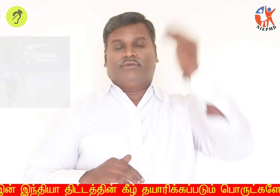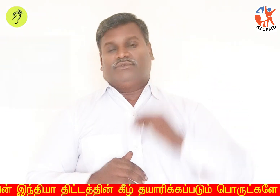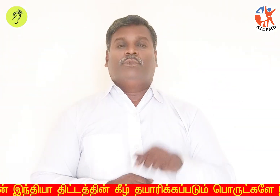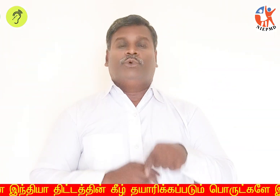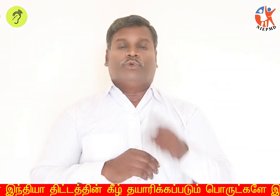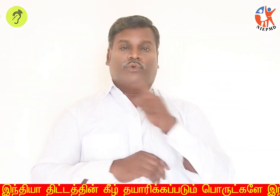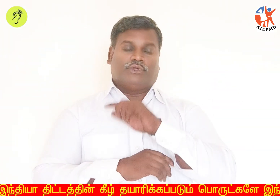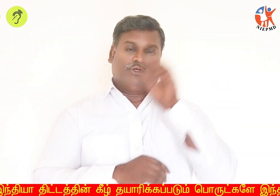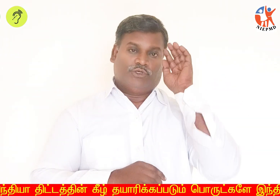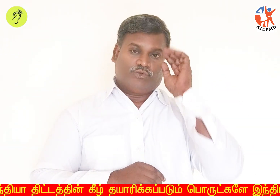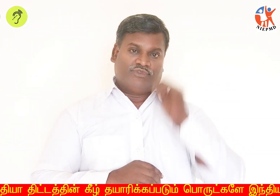today's news